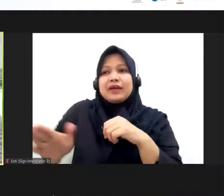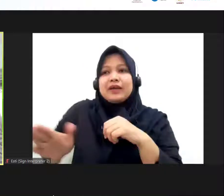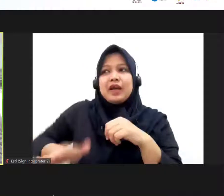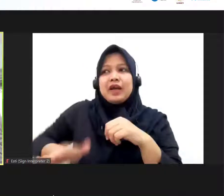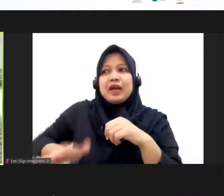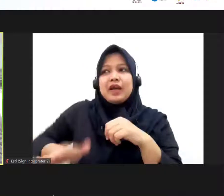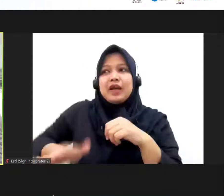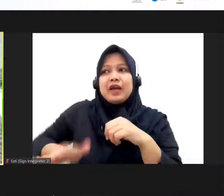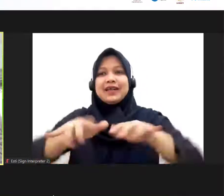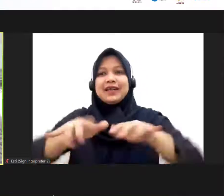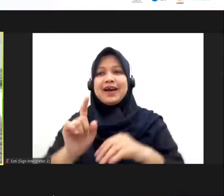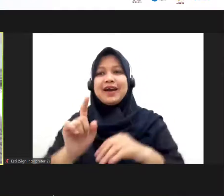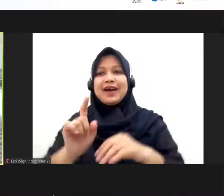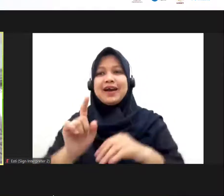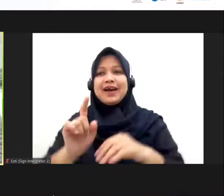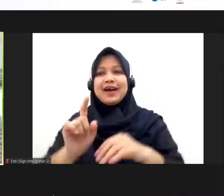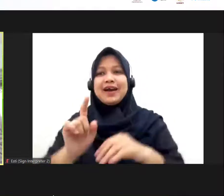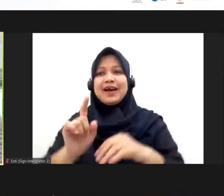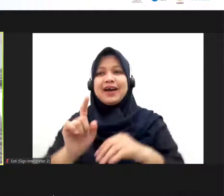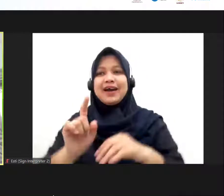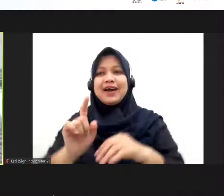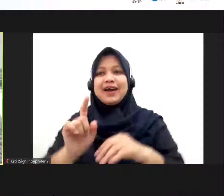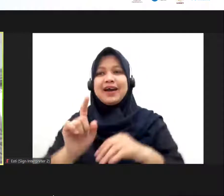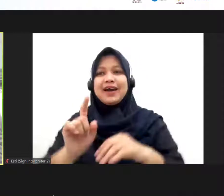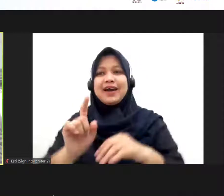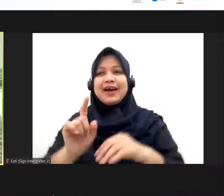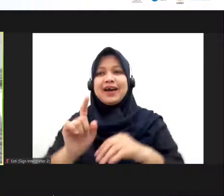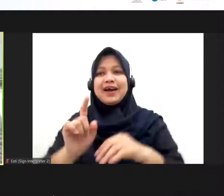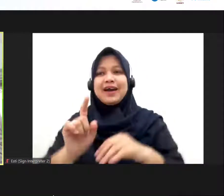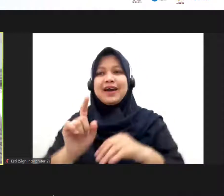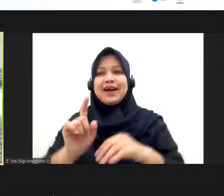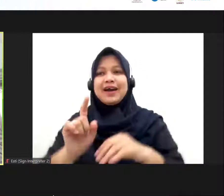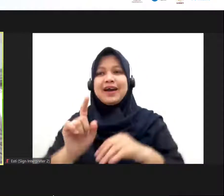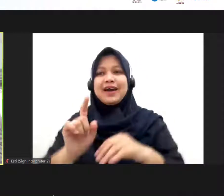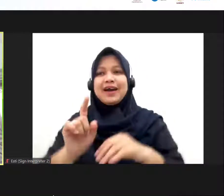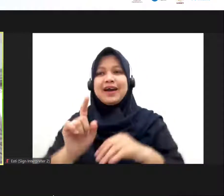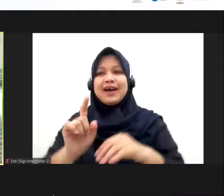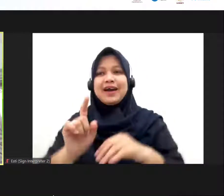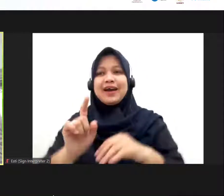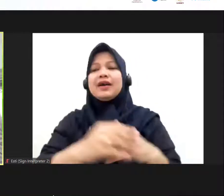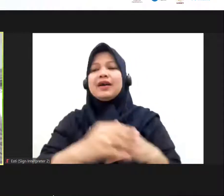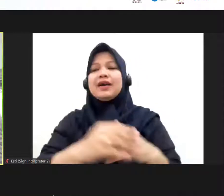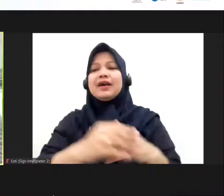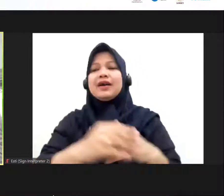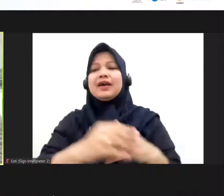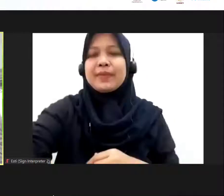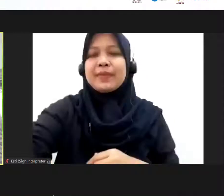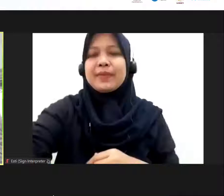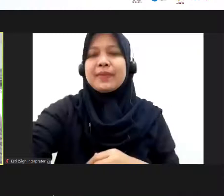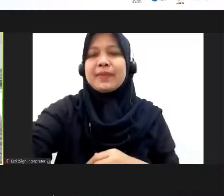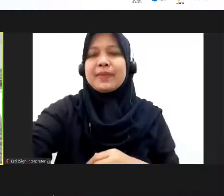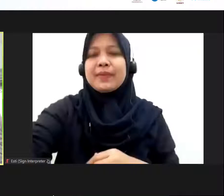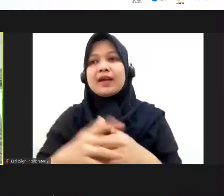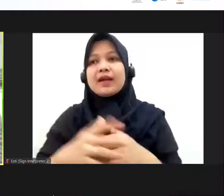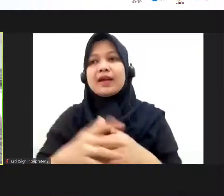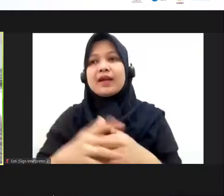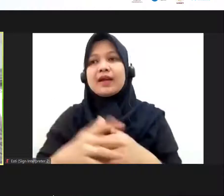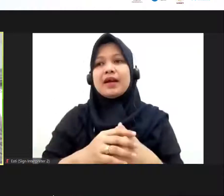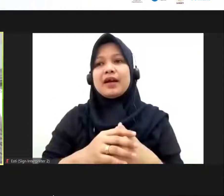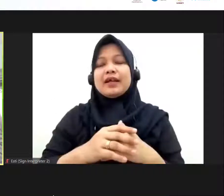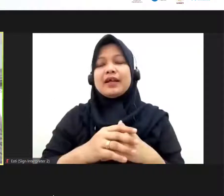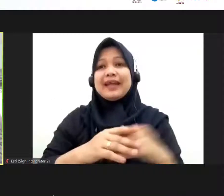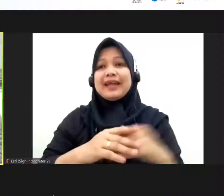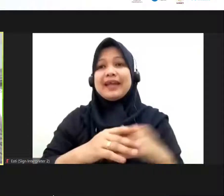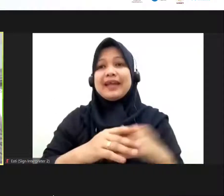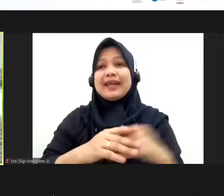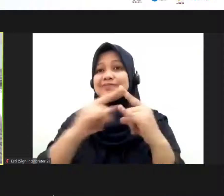were also affected. However, the kind of services that would normally be available in the camps during that